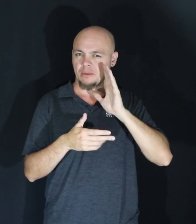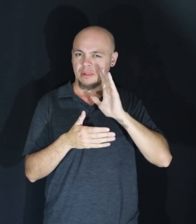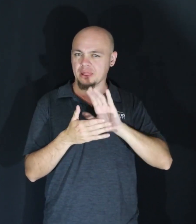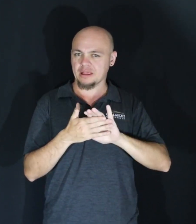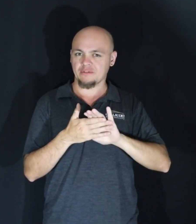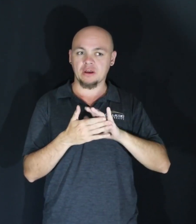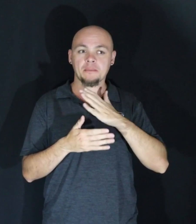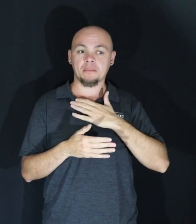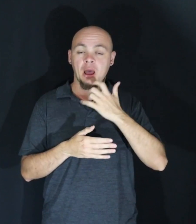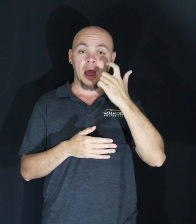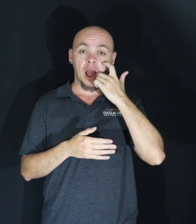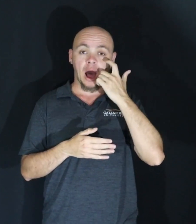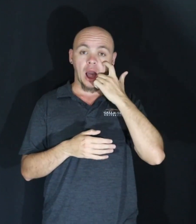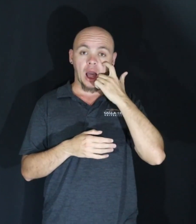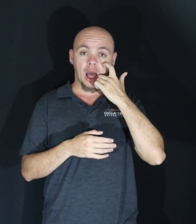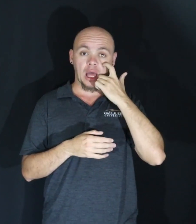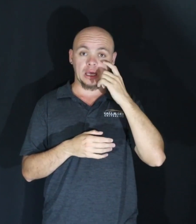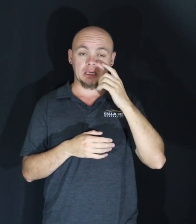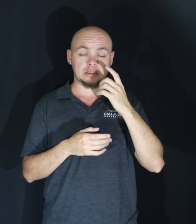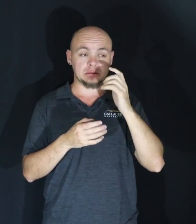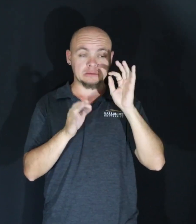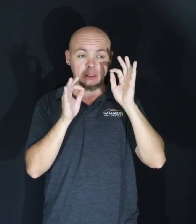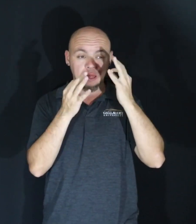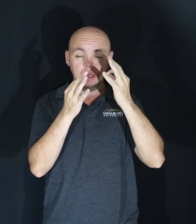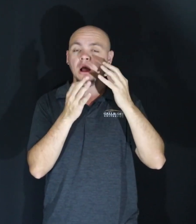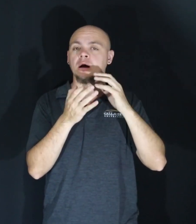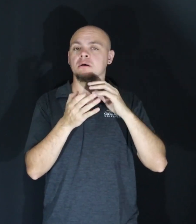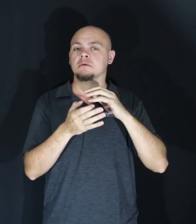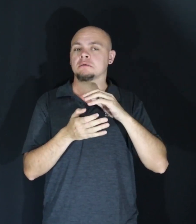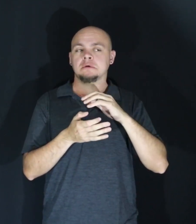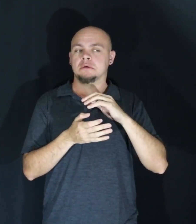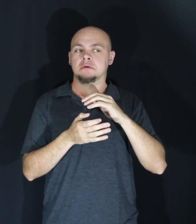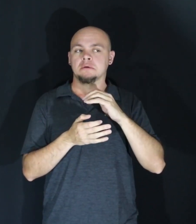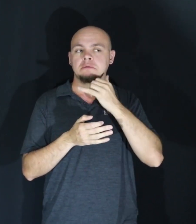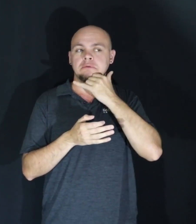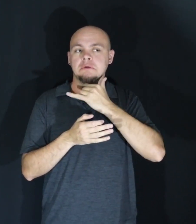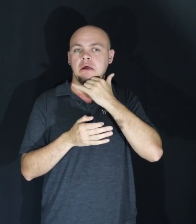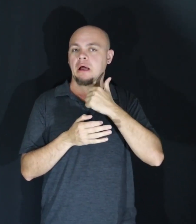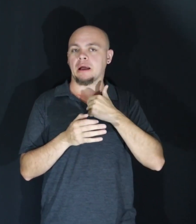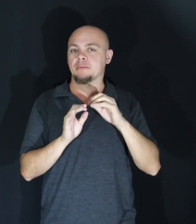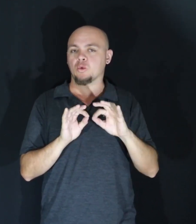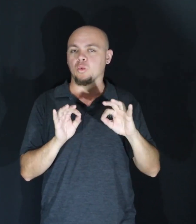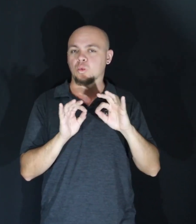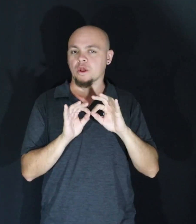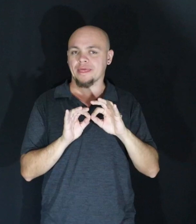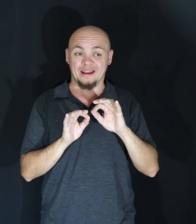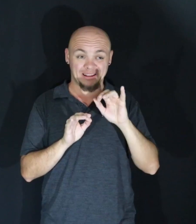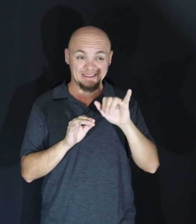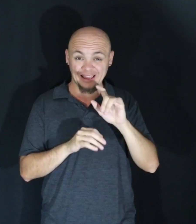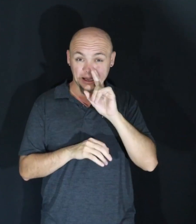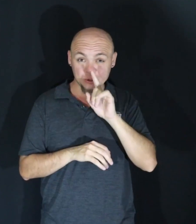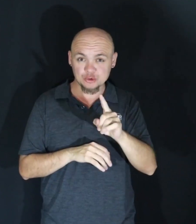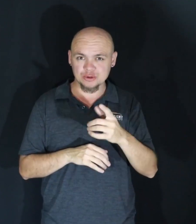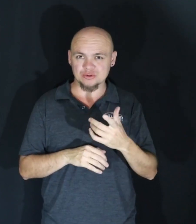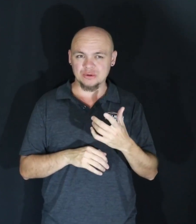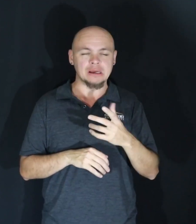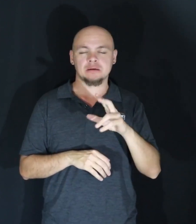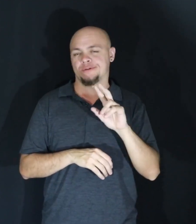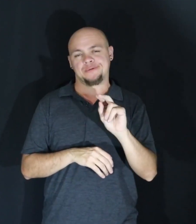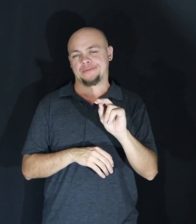behind my eye condition because my flaw meant I wasn't worthy. Is that even true? Of course